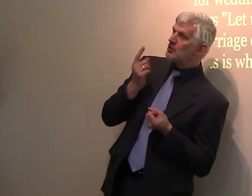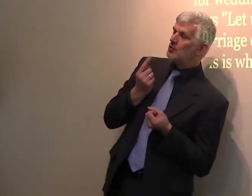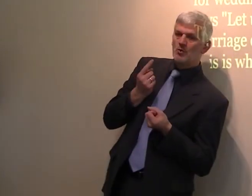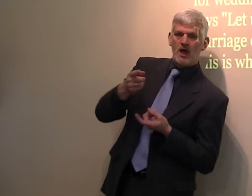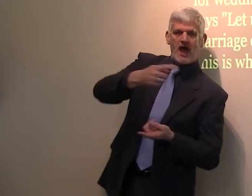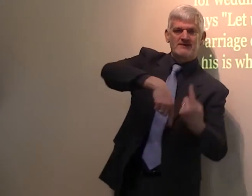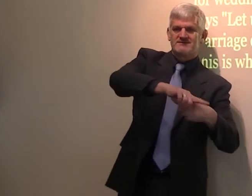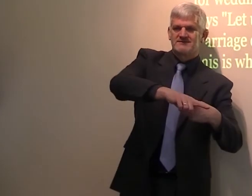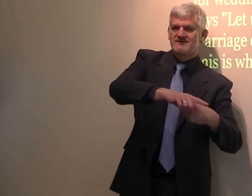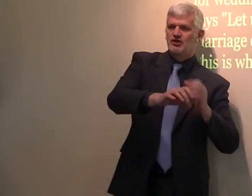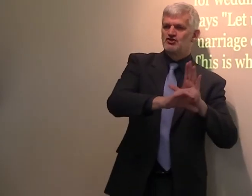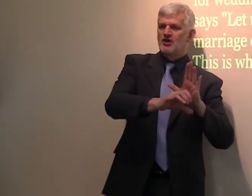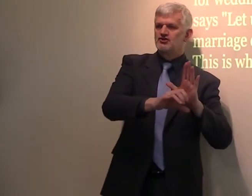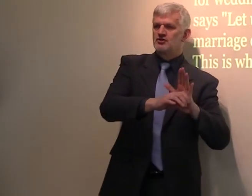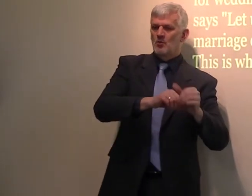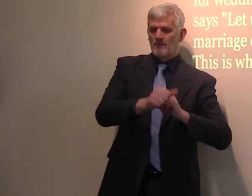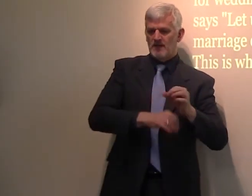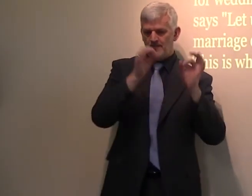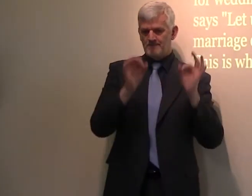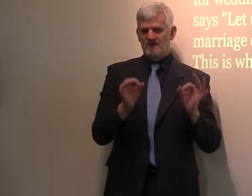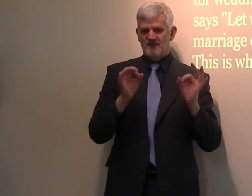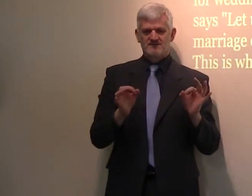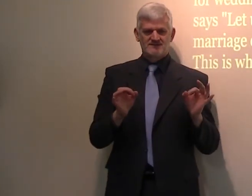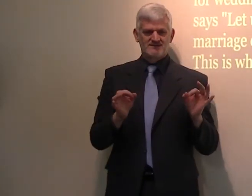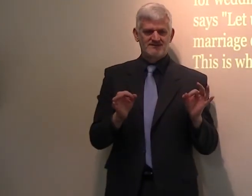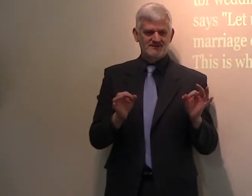the church will be perfect. That day, the church is pure, no